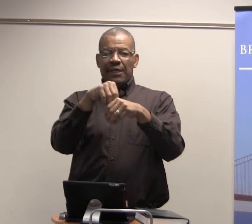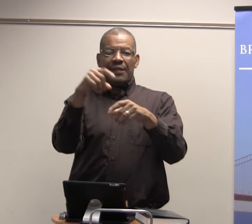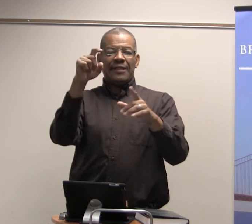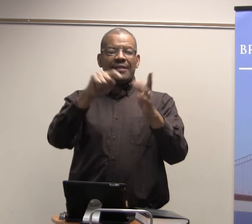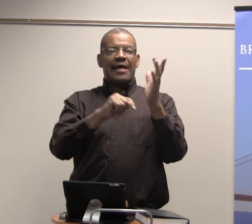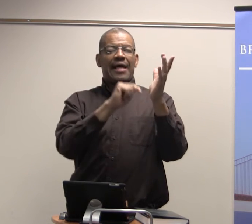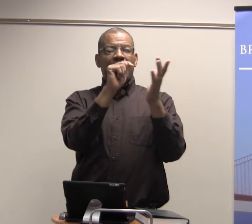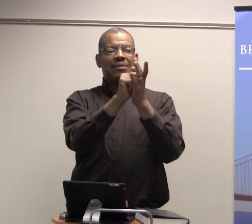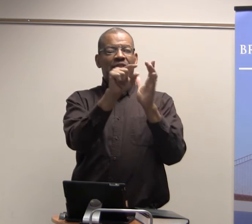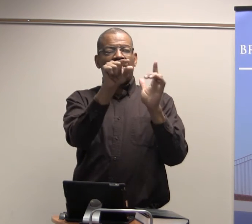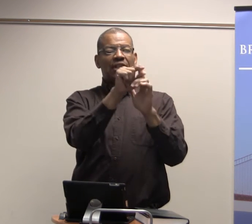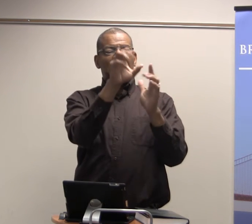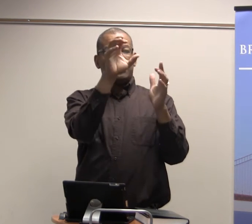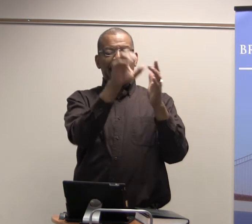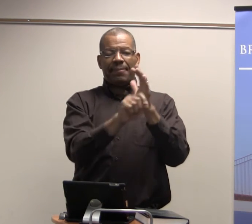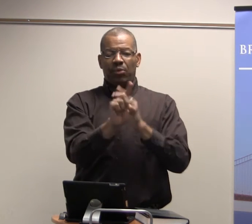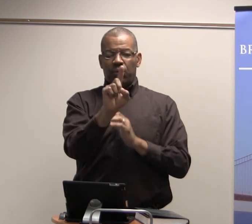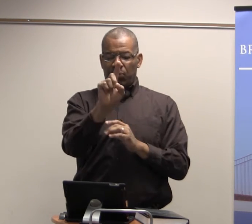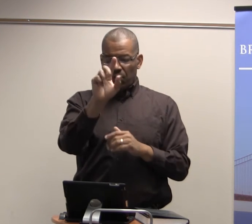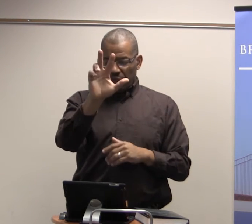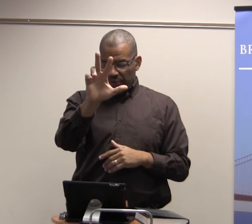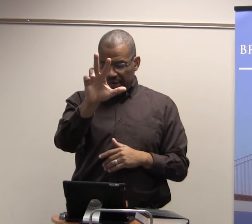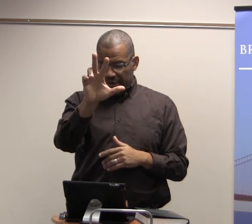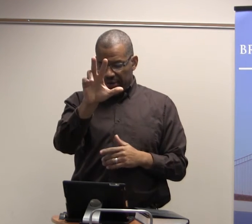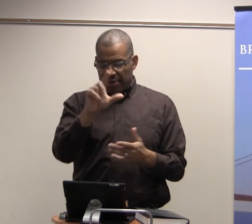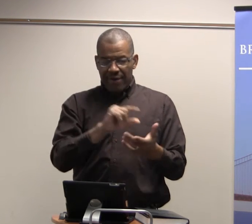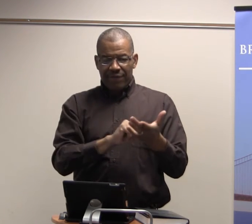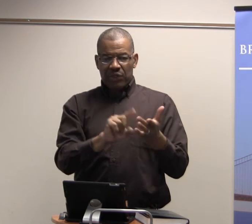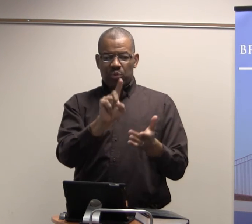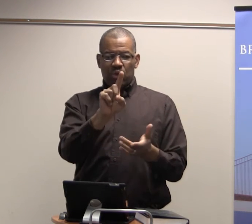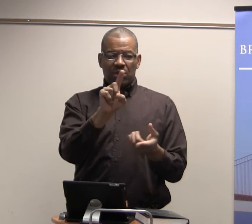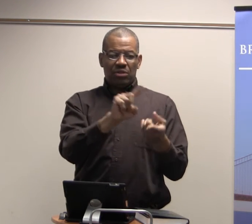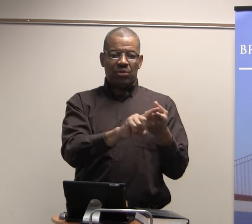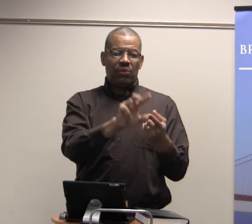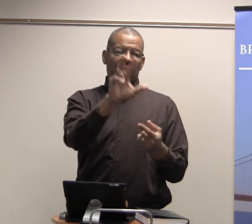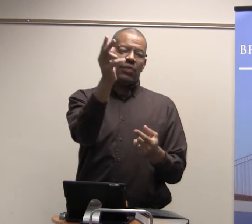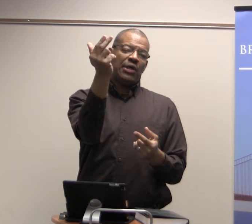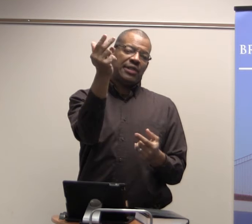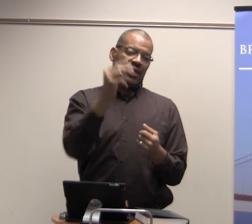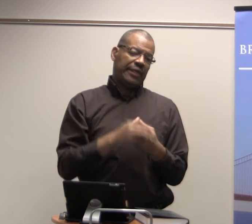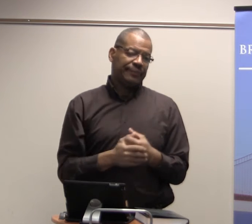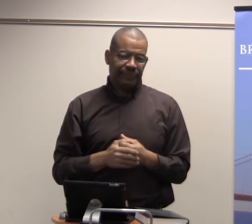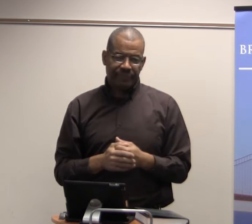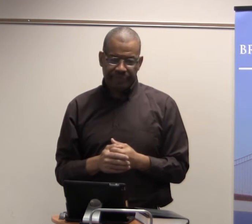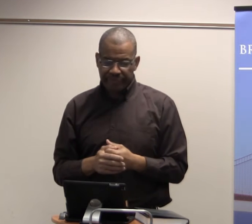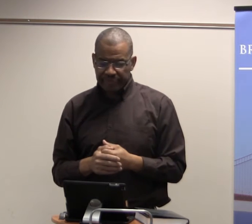In the time in Genesis chapter 3, verse 1 to 13.